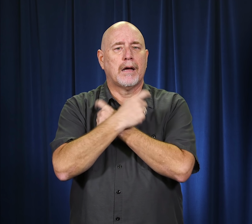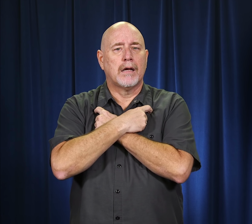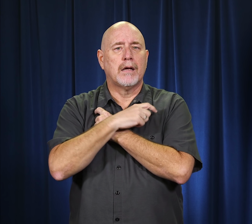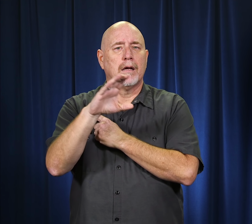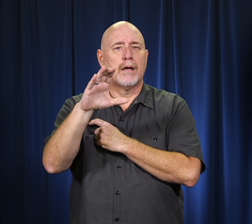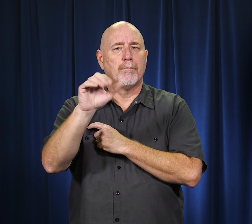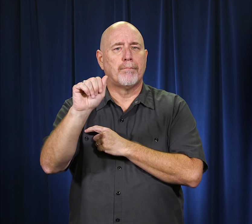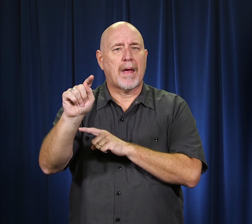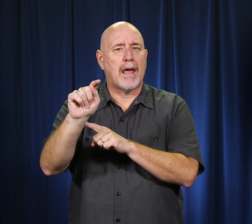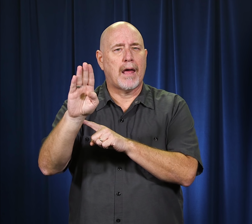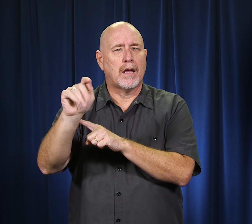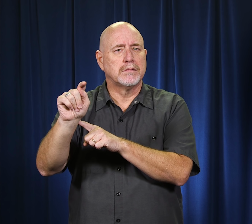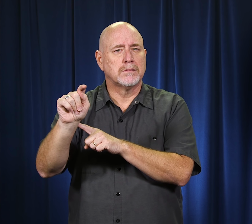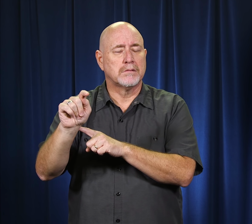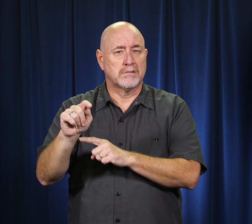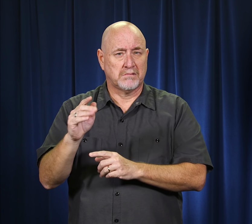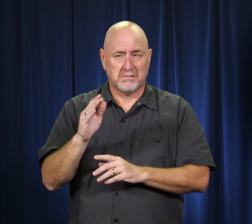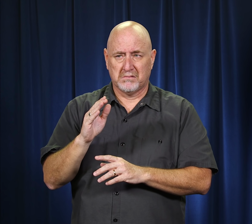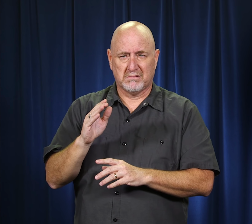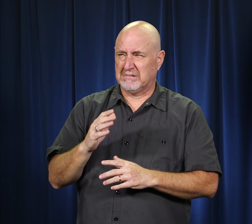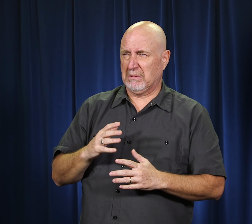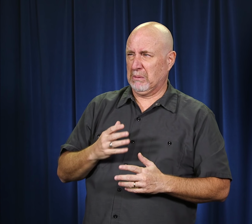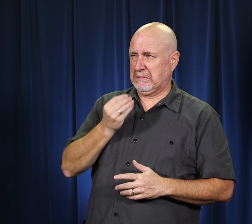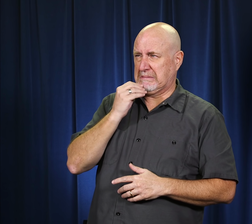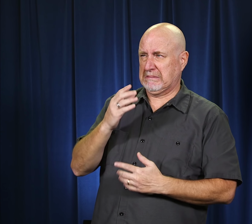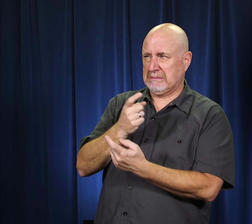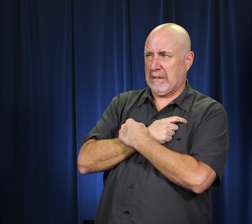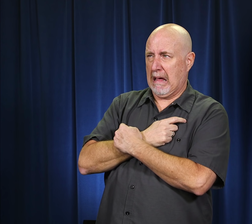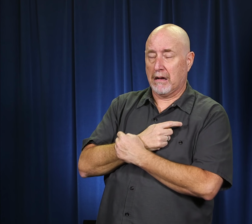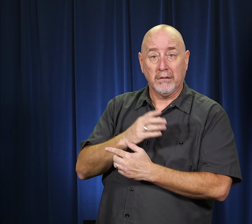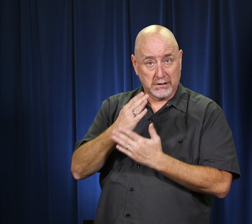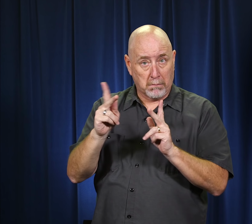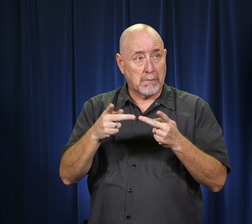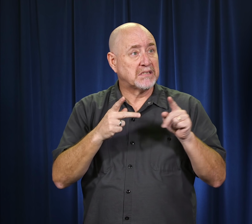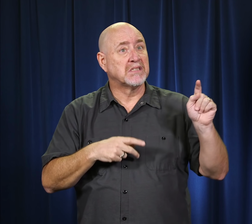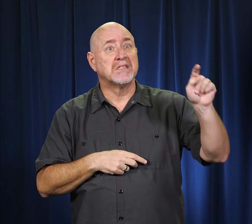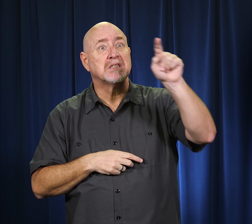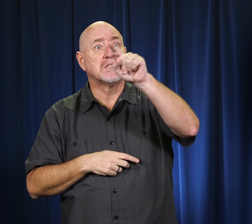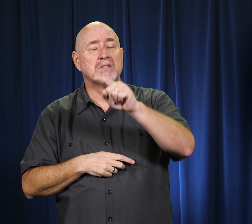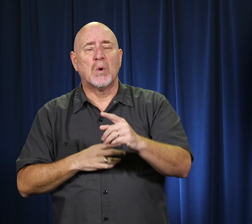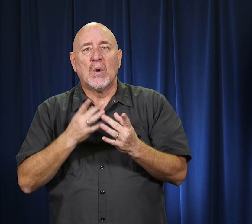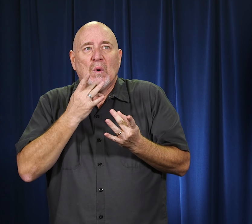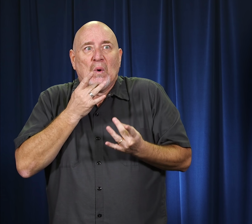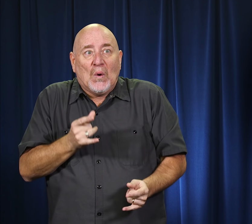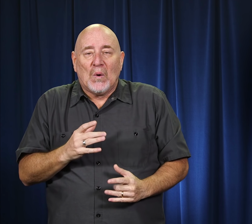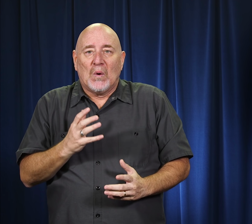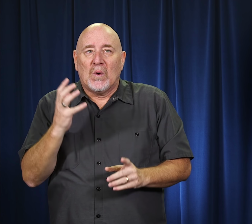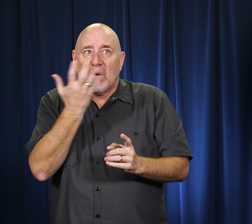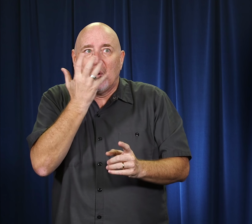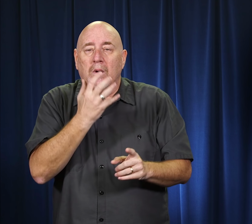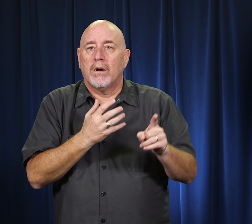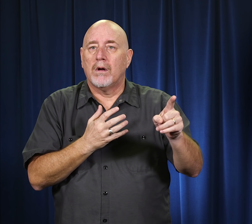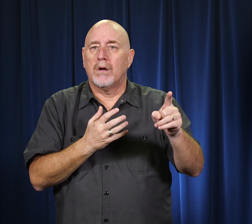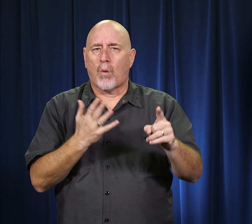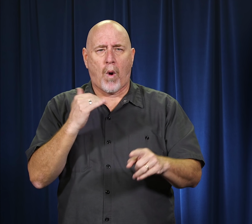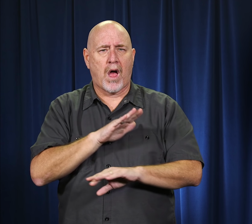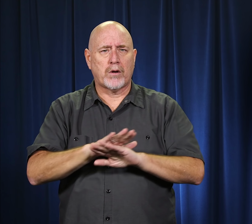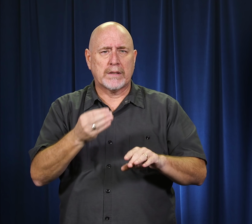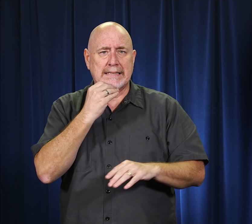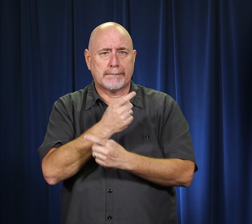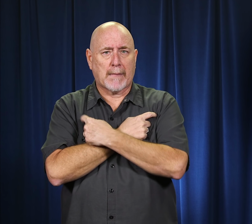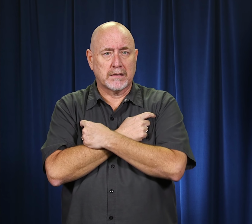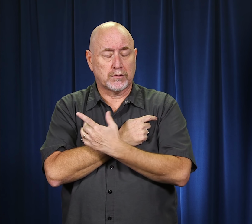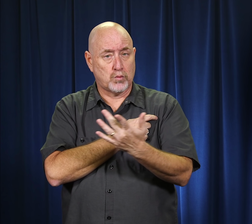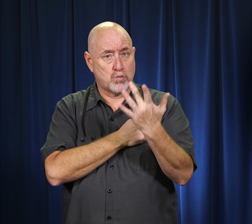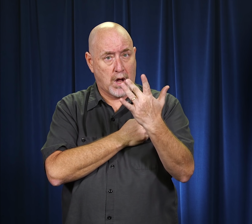You say, well, I don't want to eat a bat. Well, some people do. In fact, around the world, bats in some places are a delicacy. Why not eat bats? Just